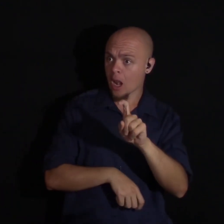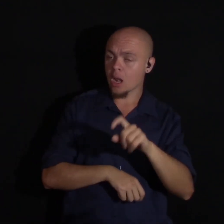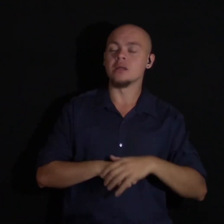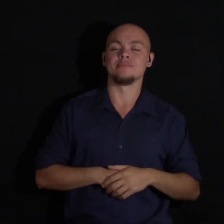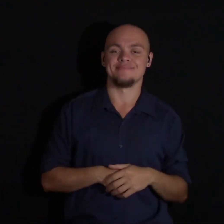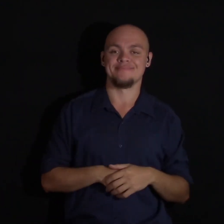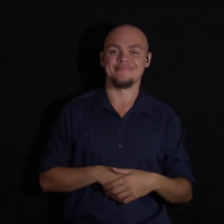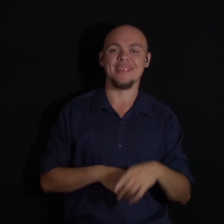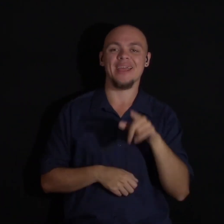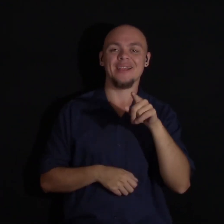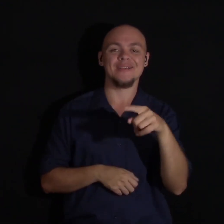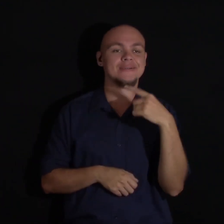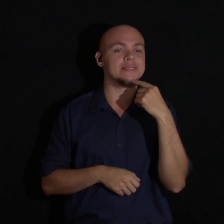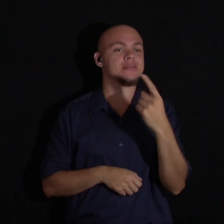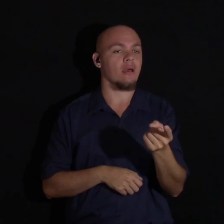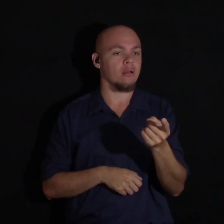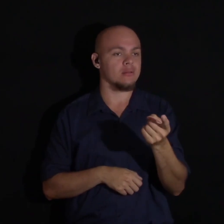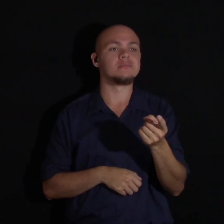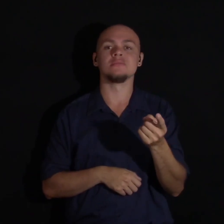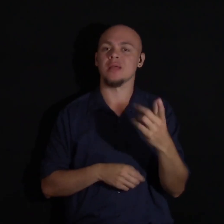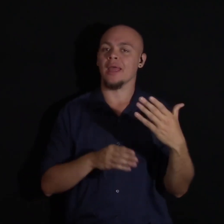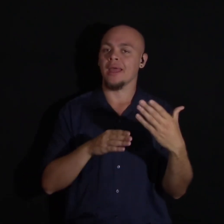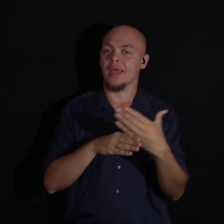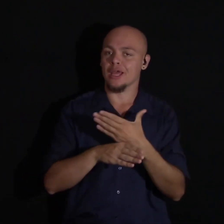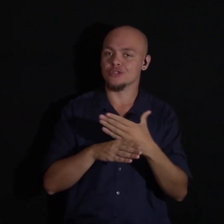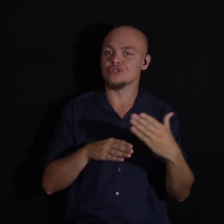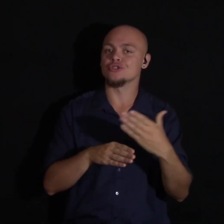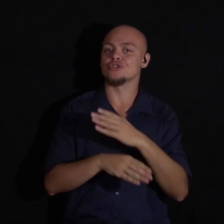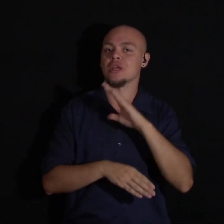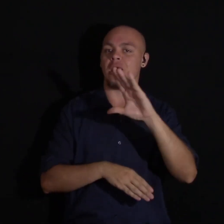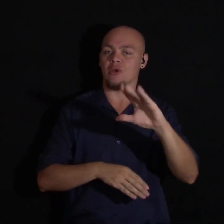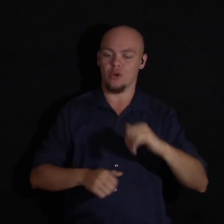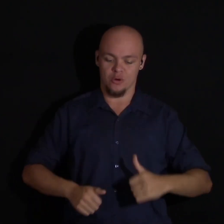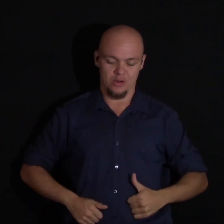get to tell them, and you get to share your life